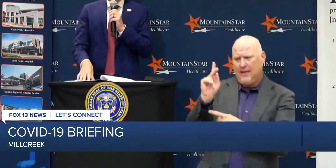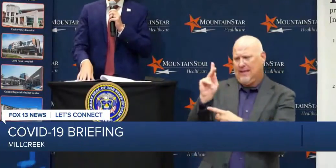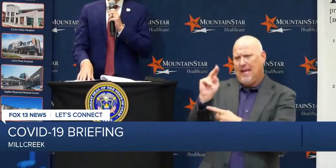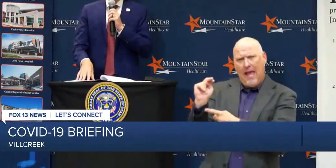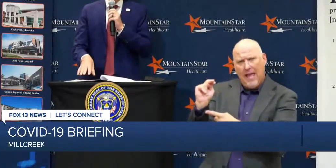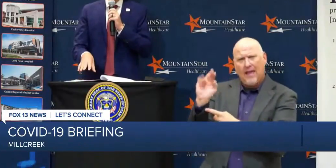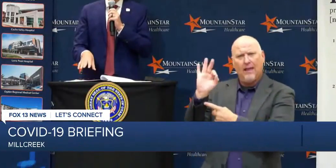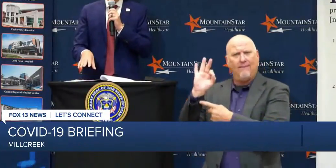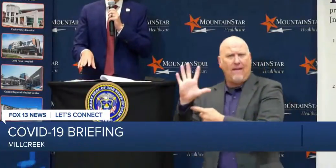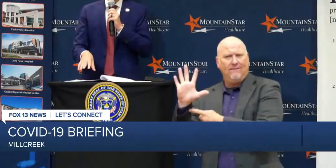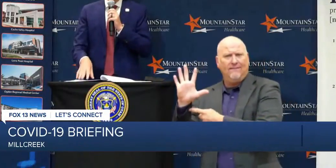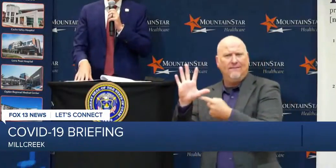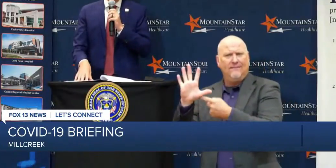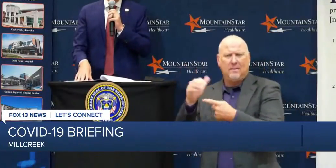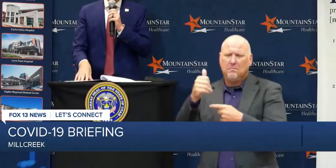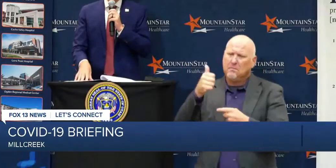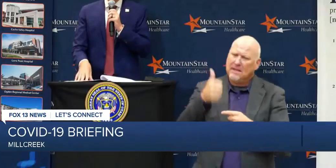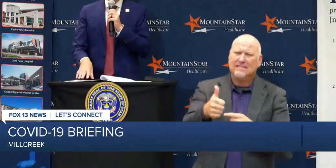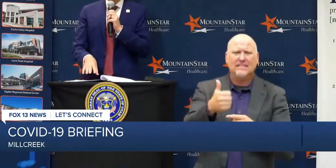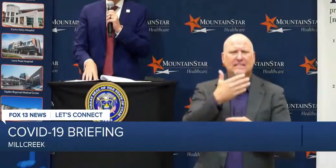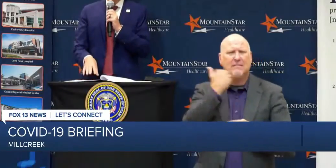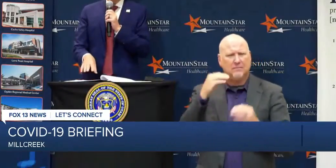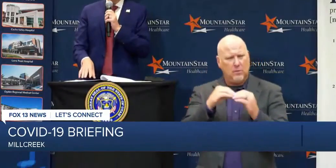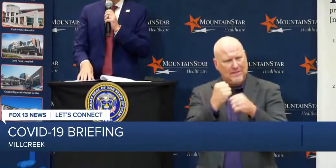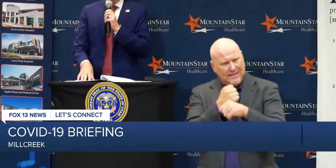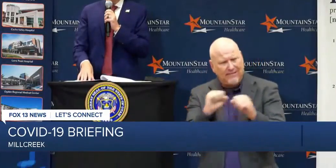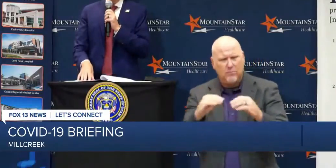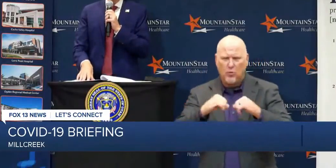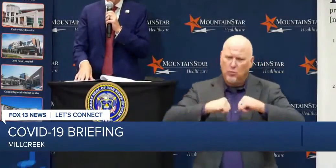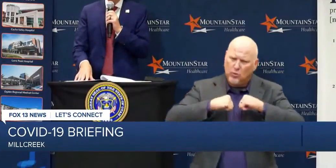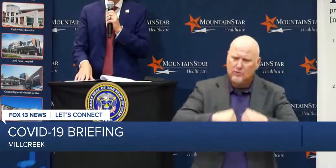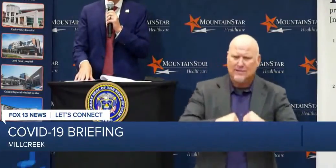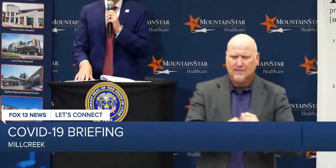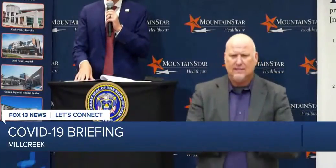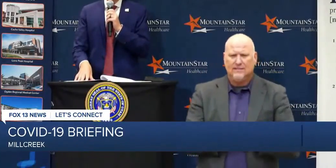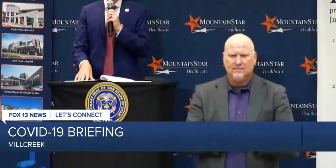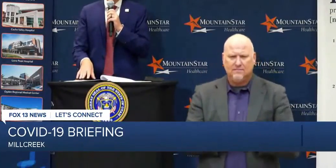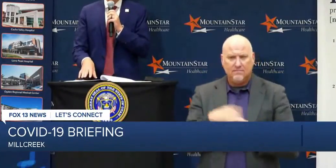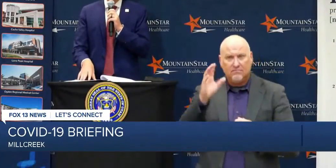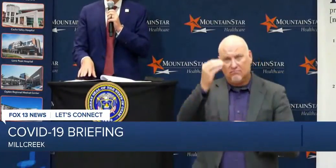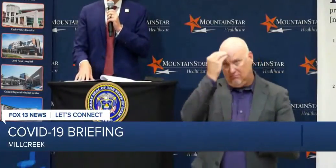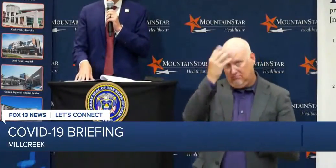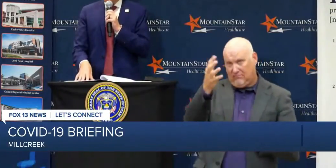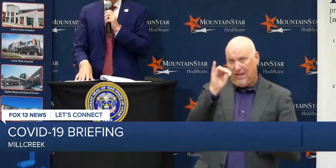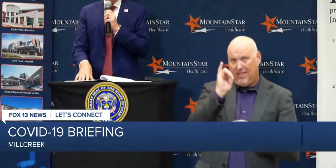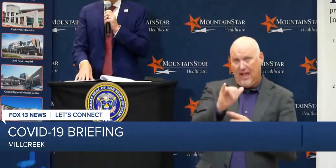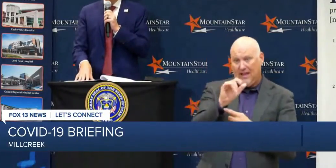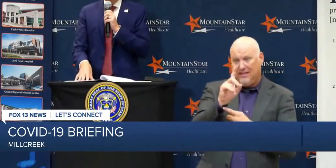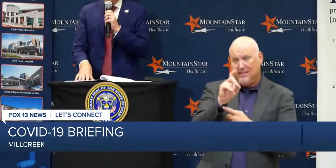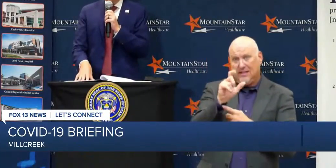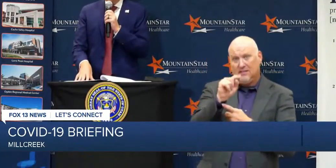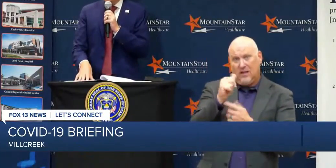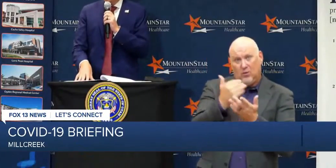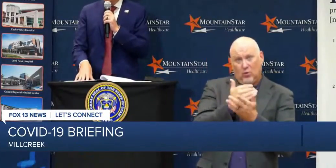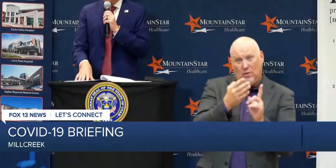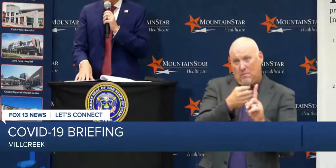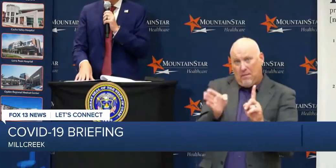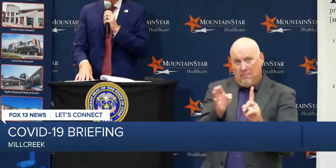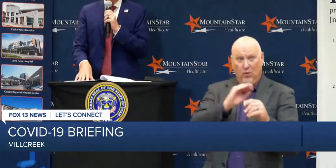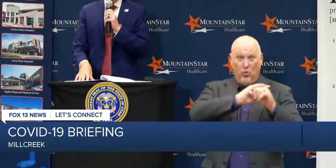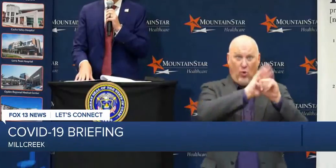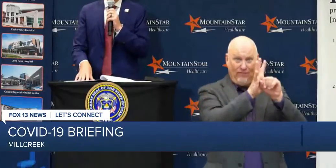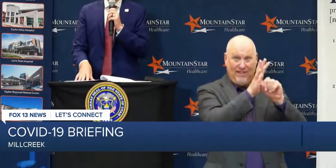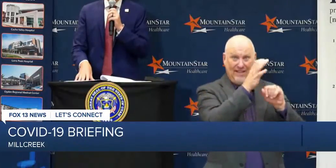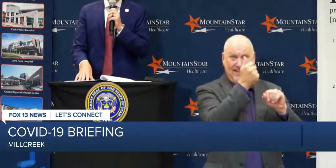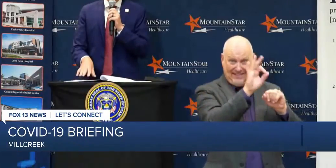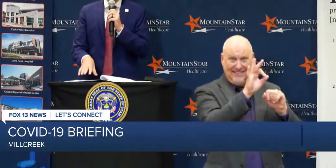We don't know, as this Delta virus is so much more contagious, how well cloth masks work with the Delta